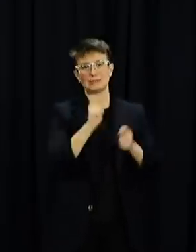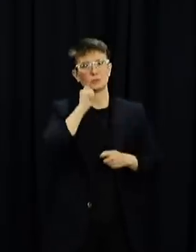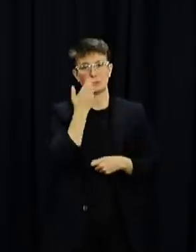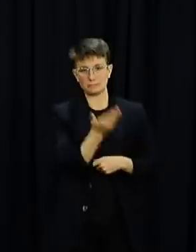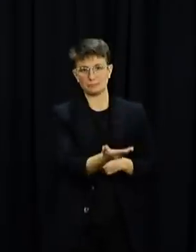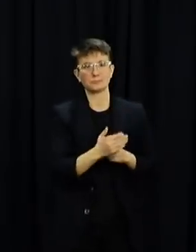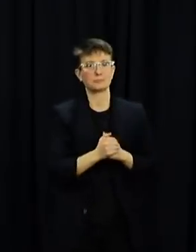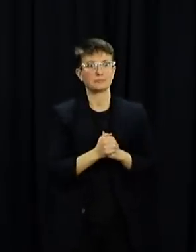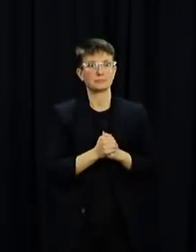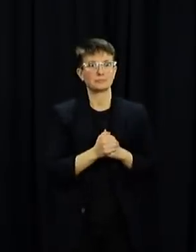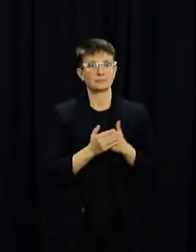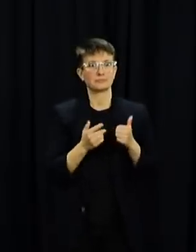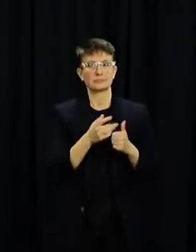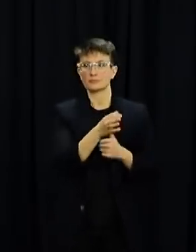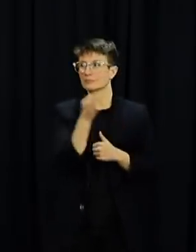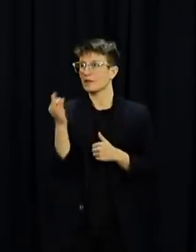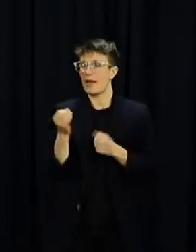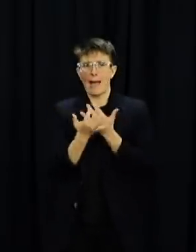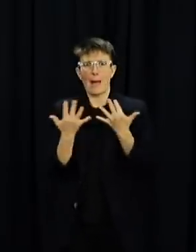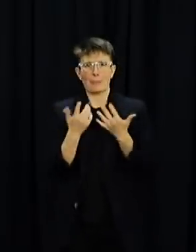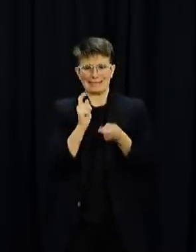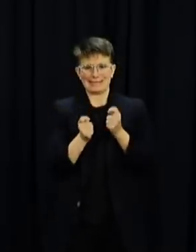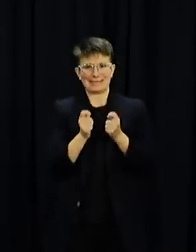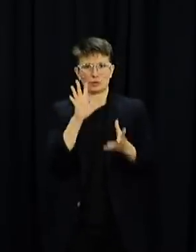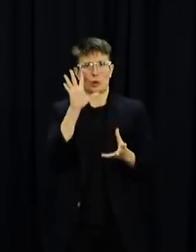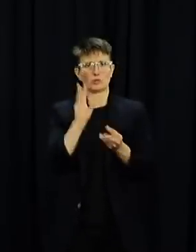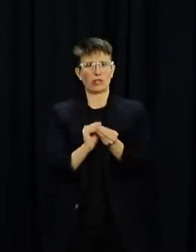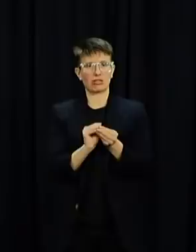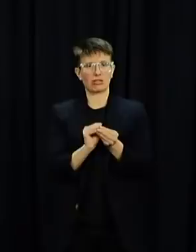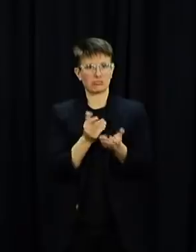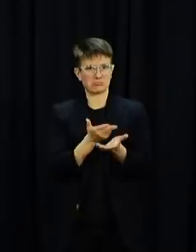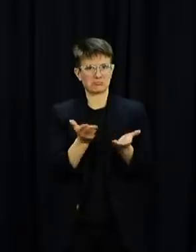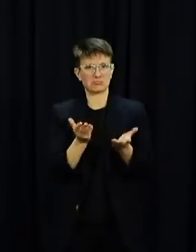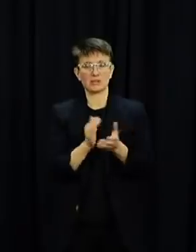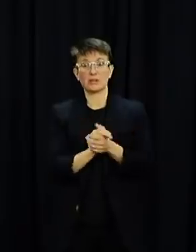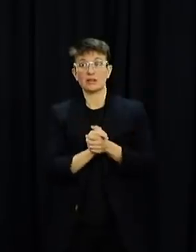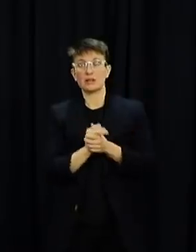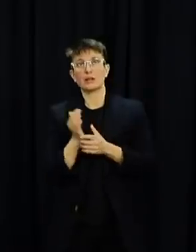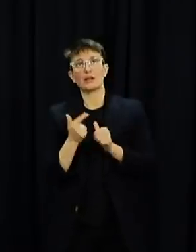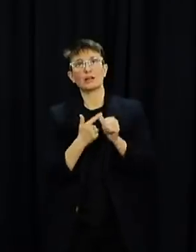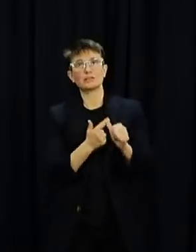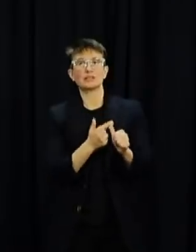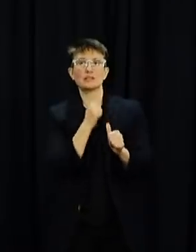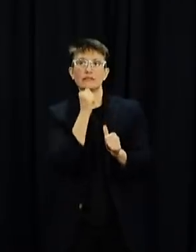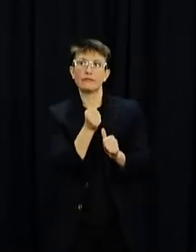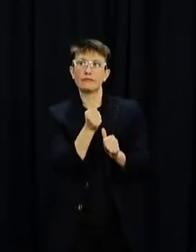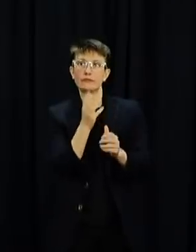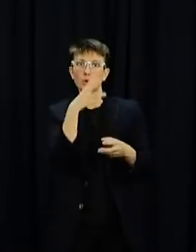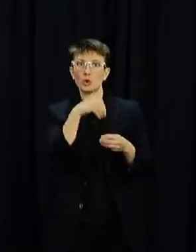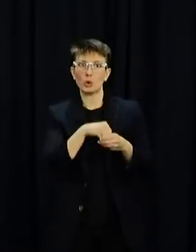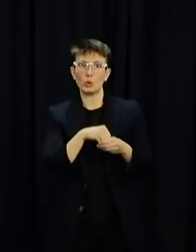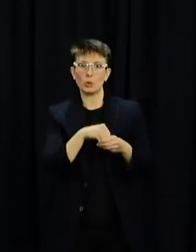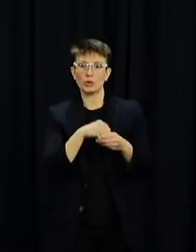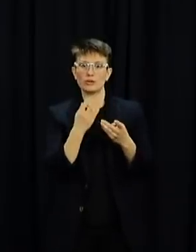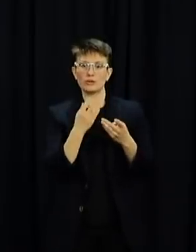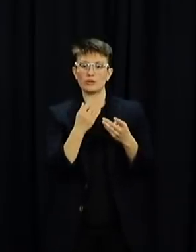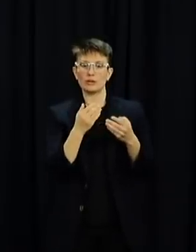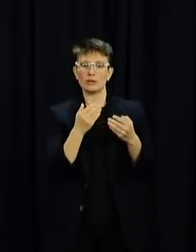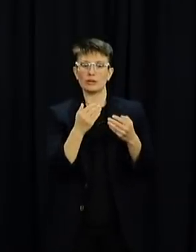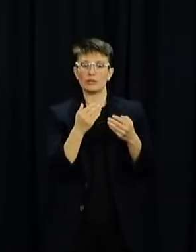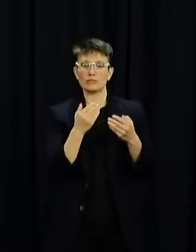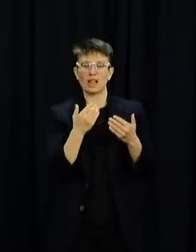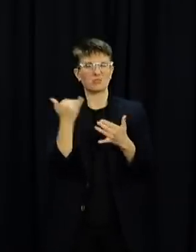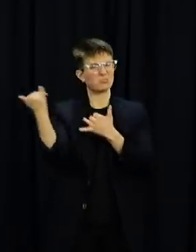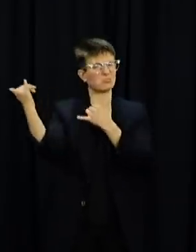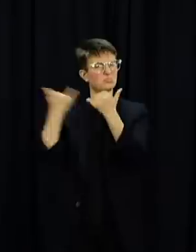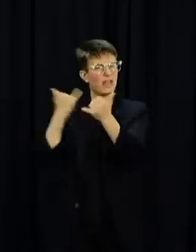many tests in total is that? So across, I understand if you're including border staff, those who are working in MIQ facilities